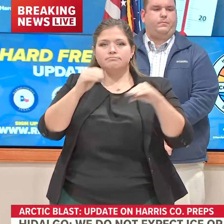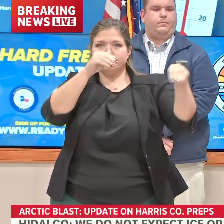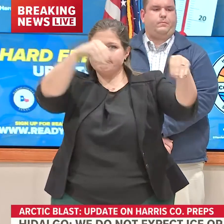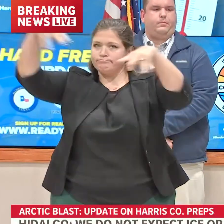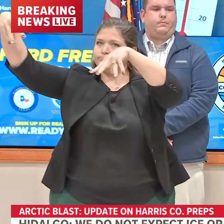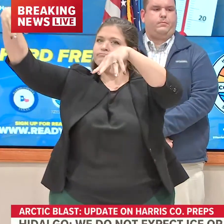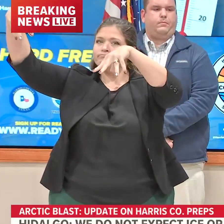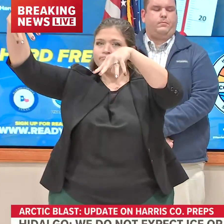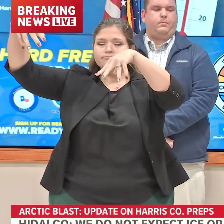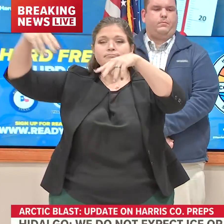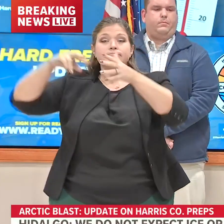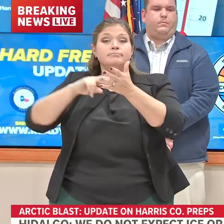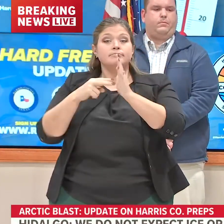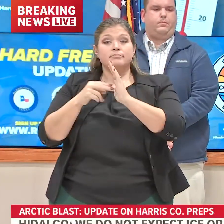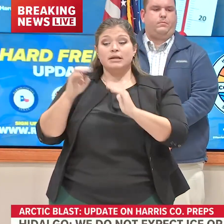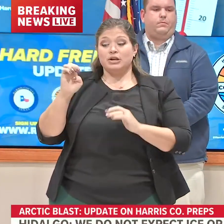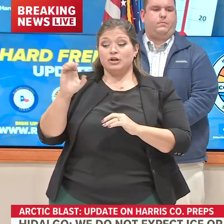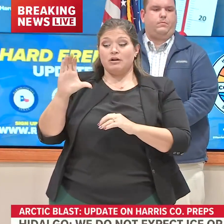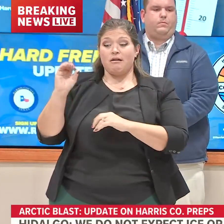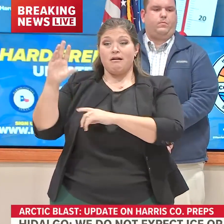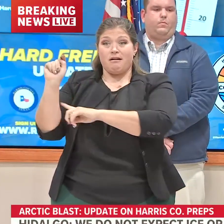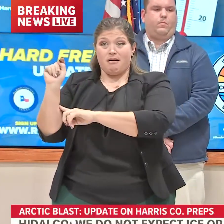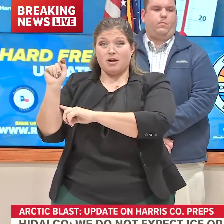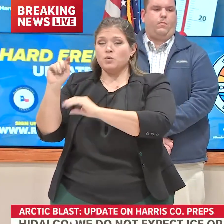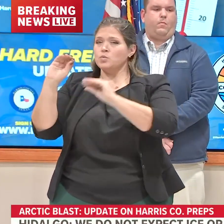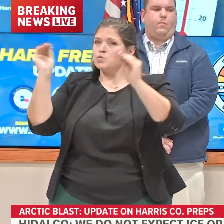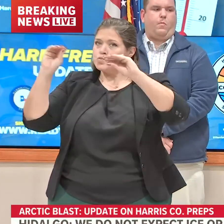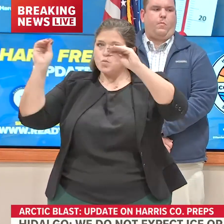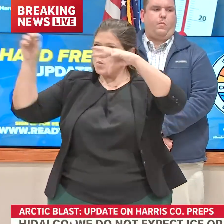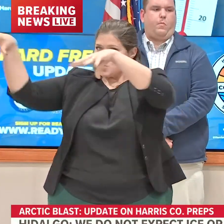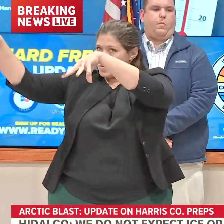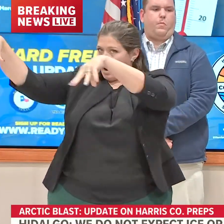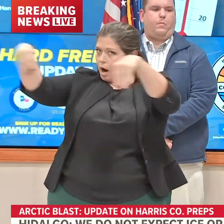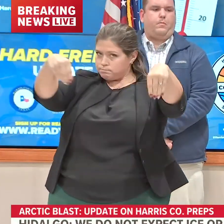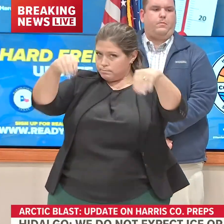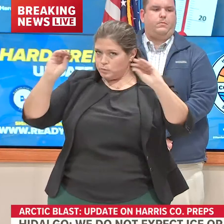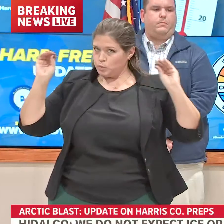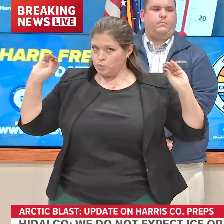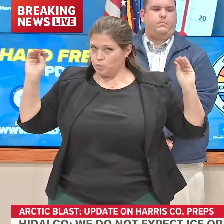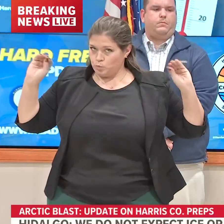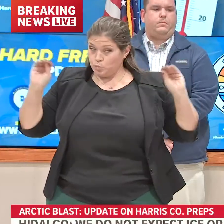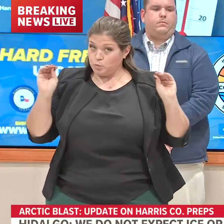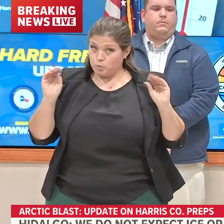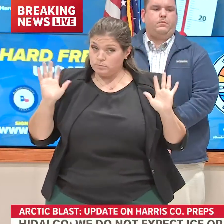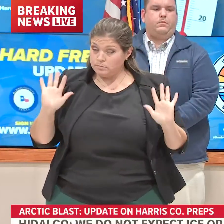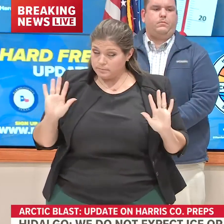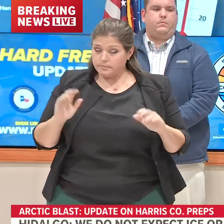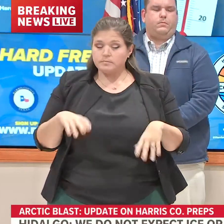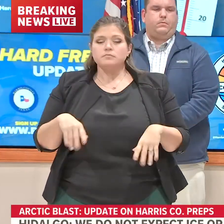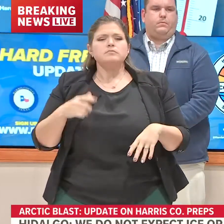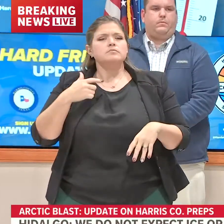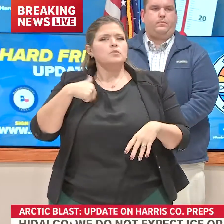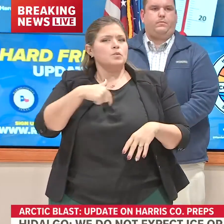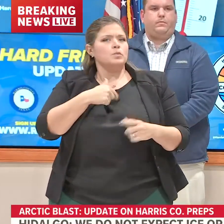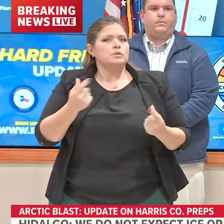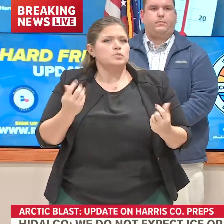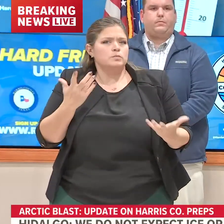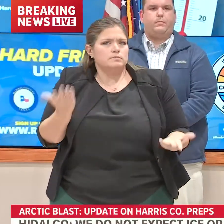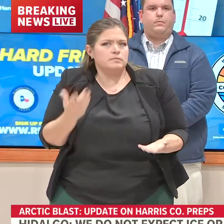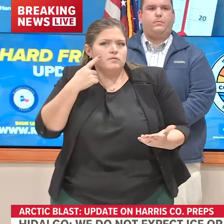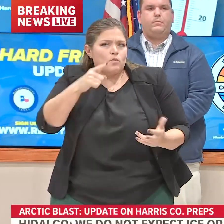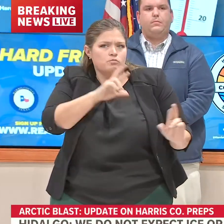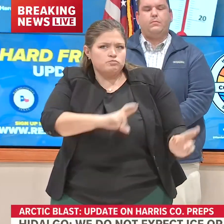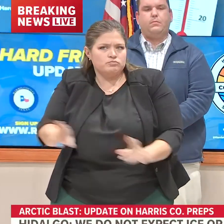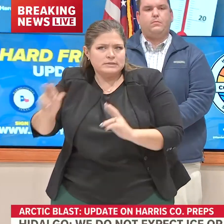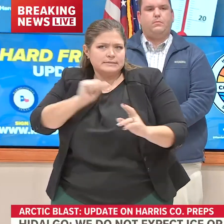ERCOT, we are not expecting widespread power outages. Now let's talk about what we're doing to prepare. Here in Harris County, when